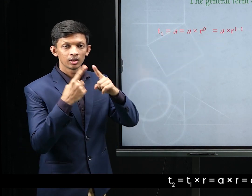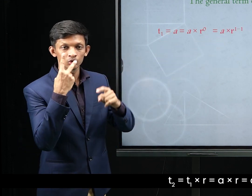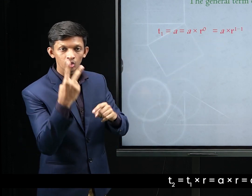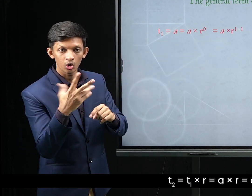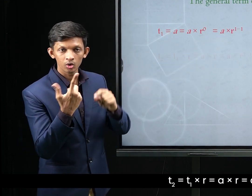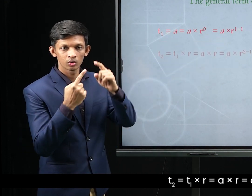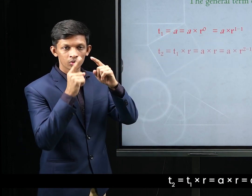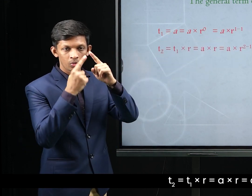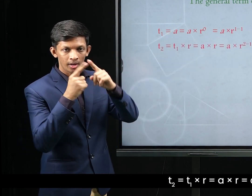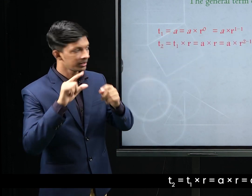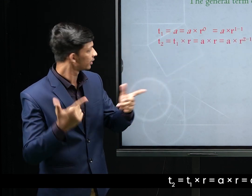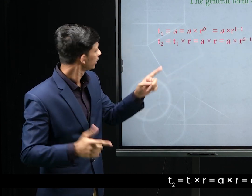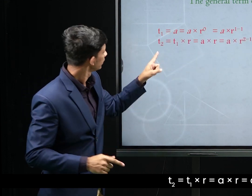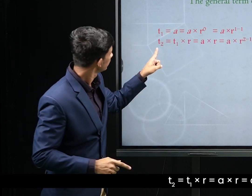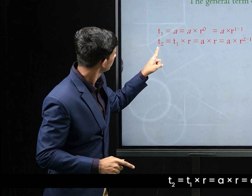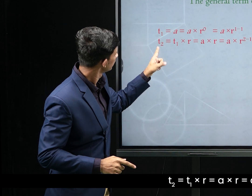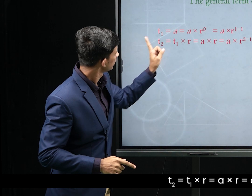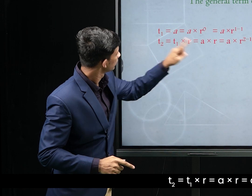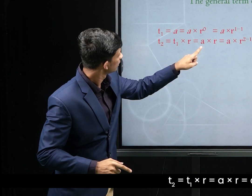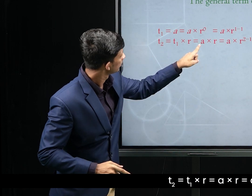T2 is equal to A into R.